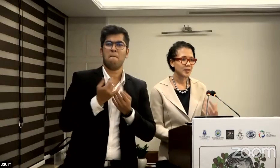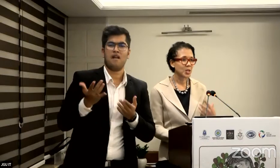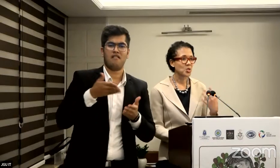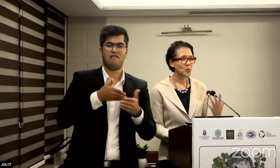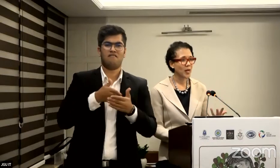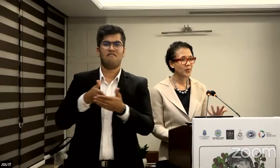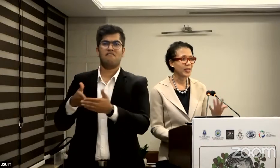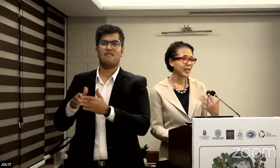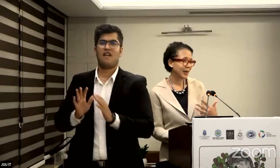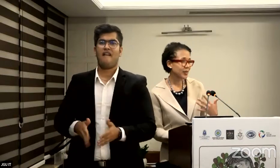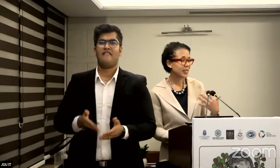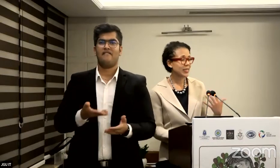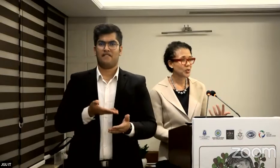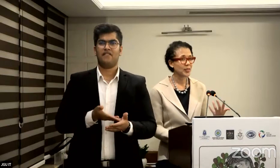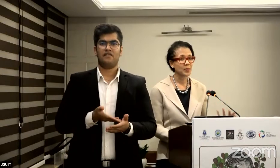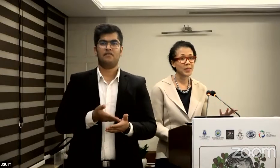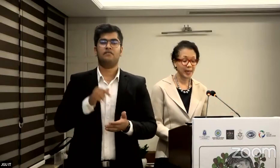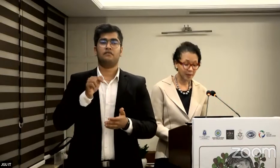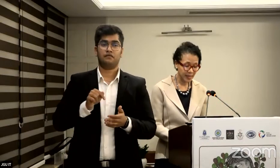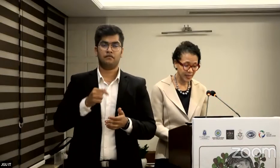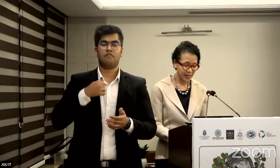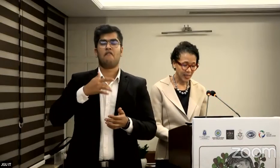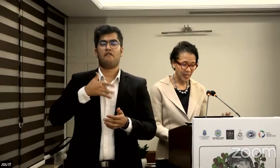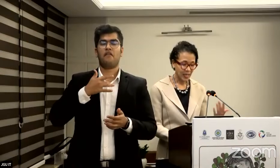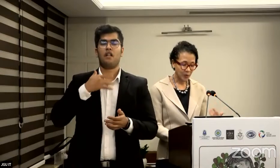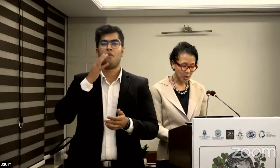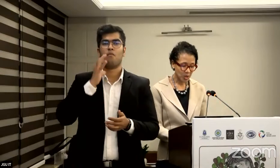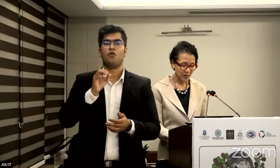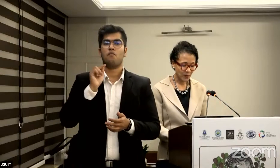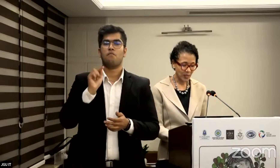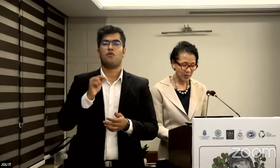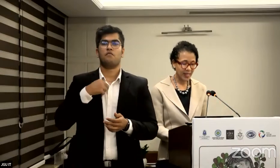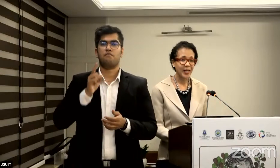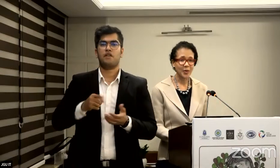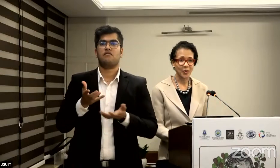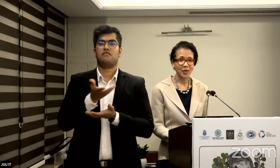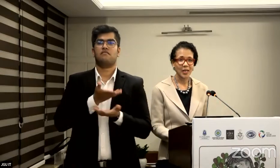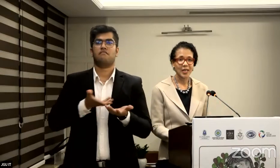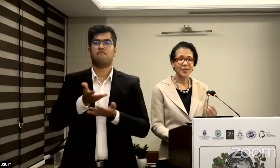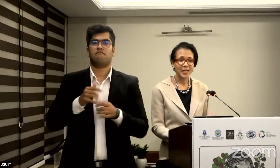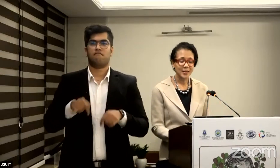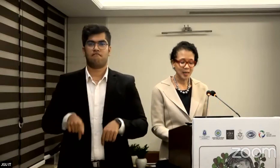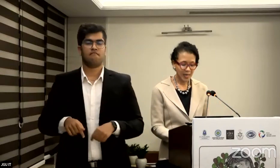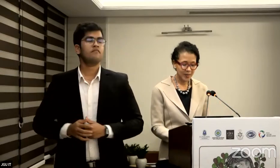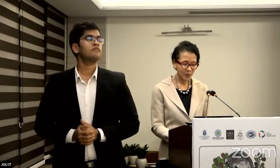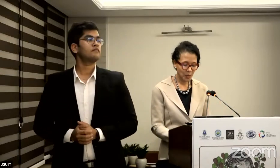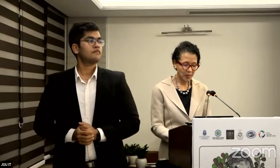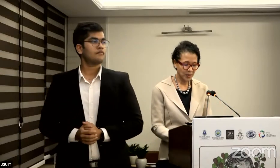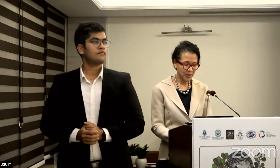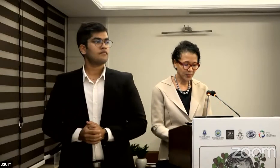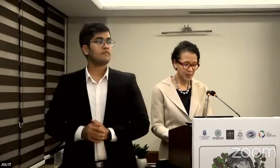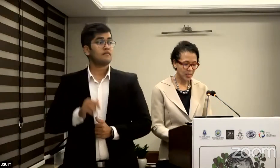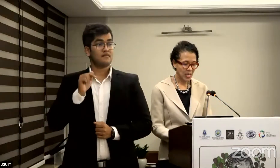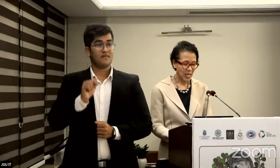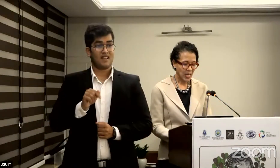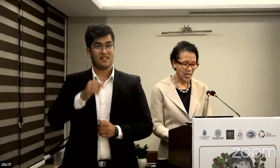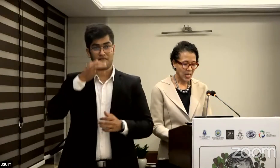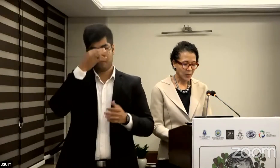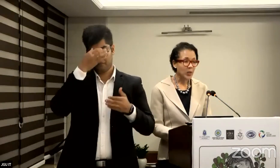the discussion around the inherent interdisciplinarity of questions of public health. These kinds of